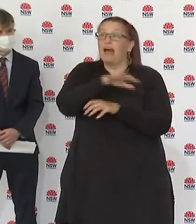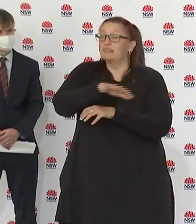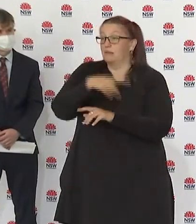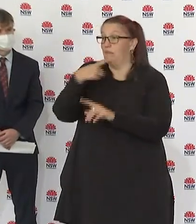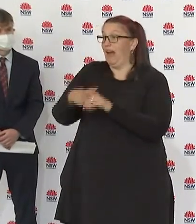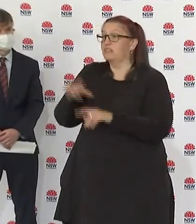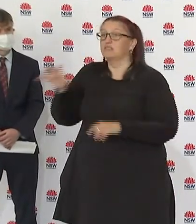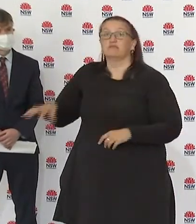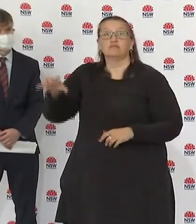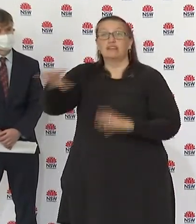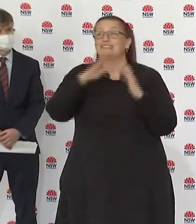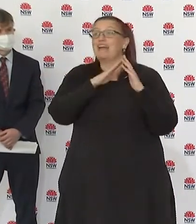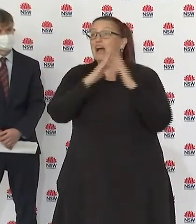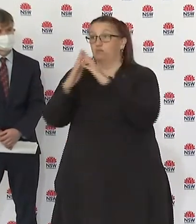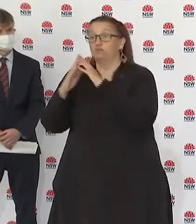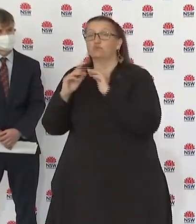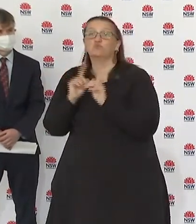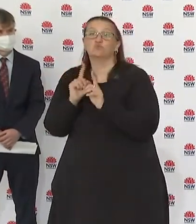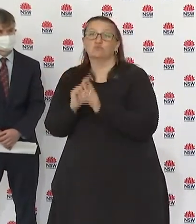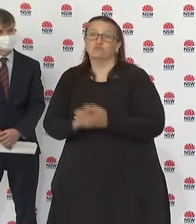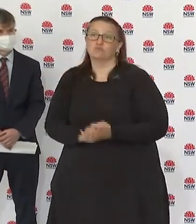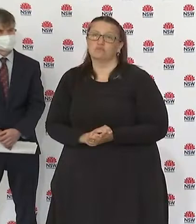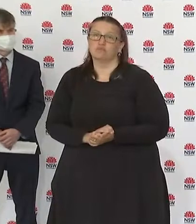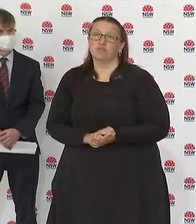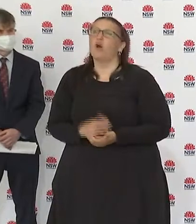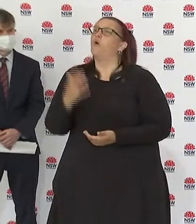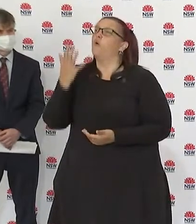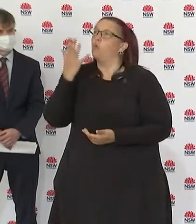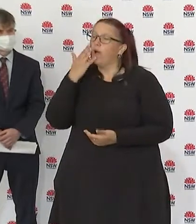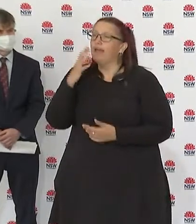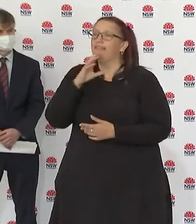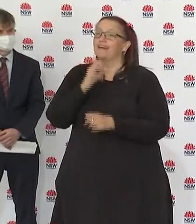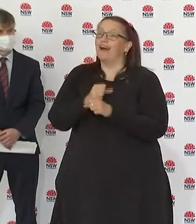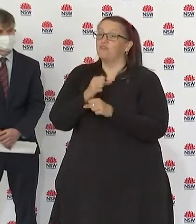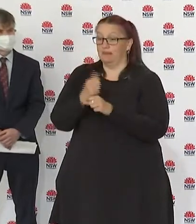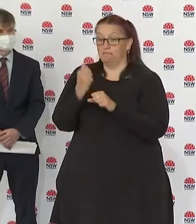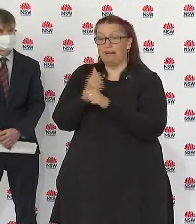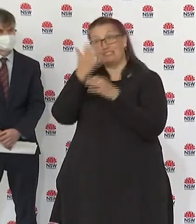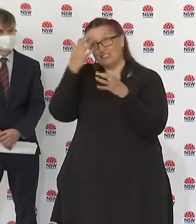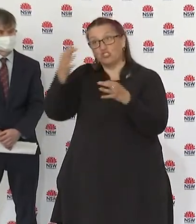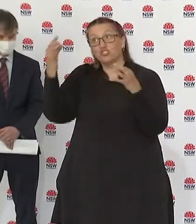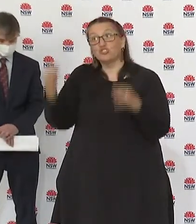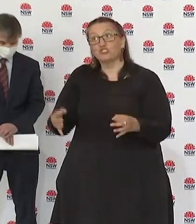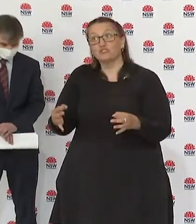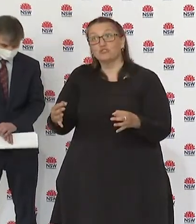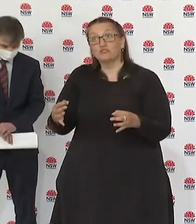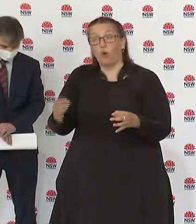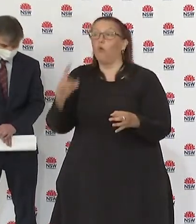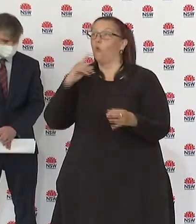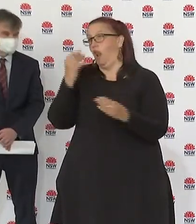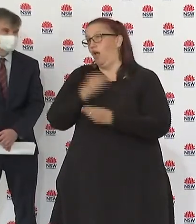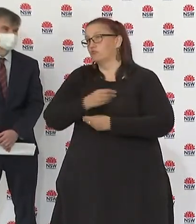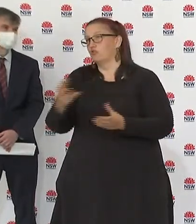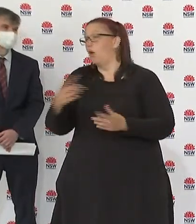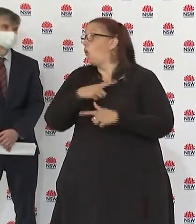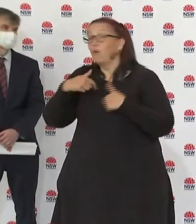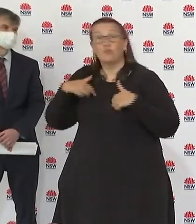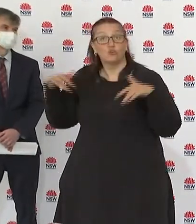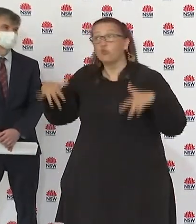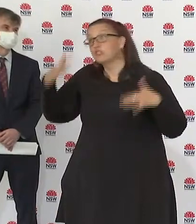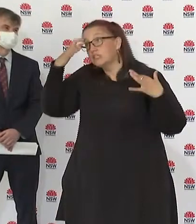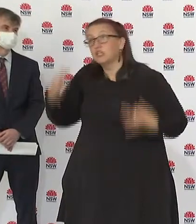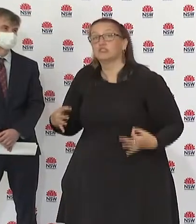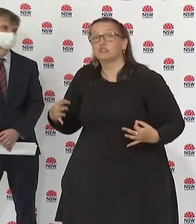and other related matters. And as soon as the government has finalised all of our decision making around those issues based on the health advice,